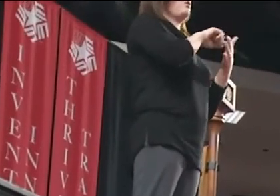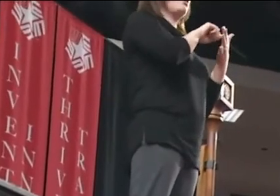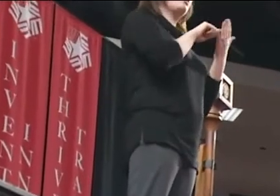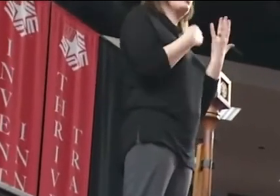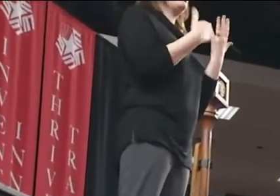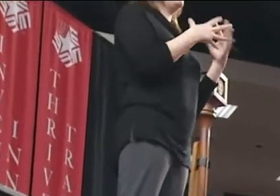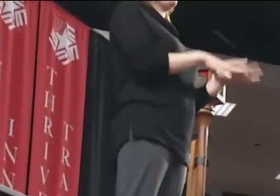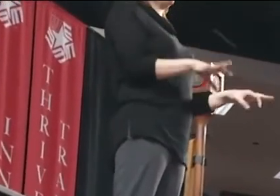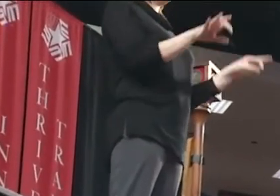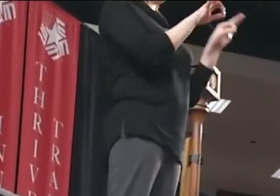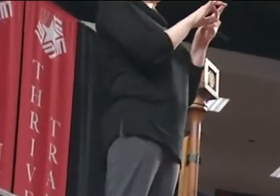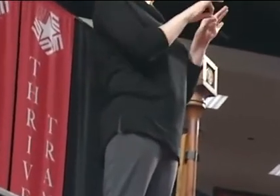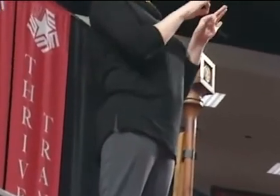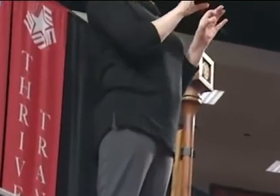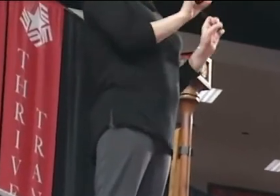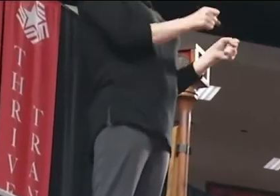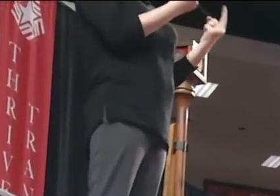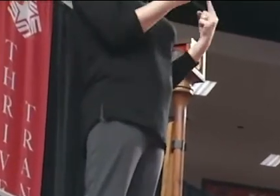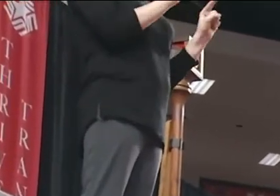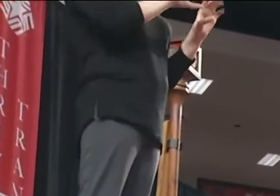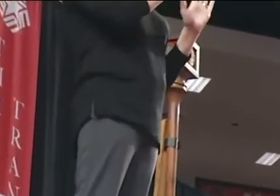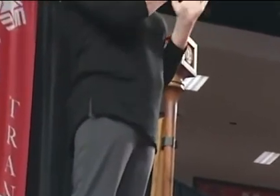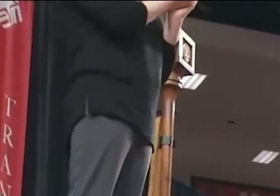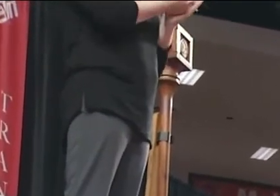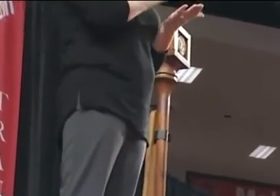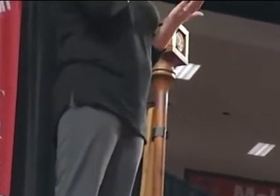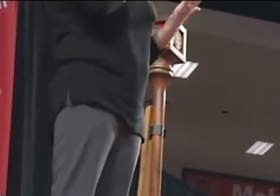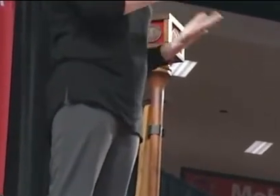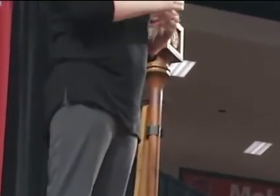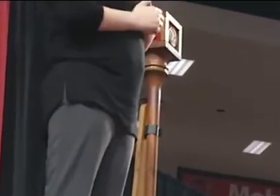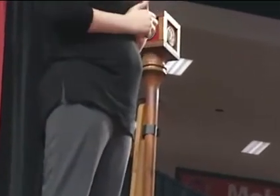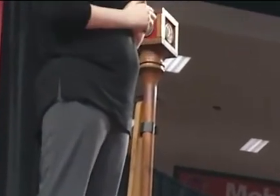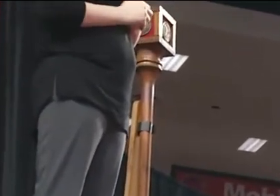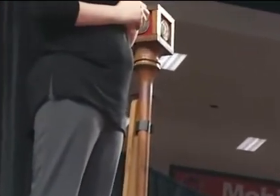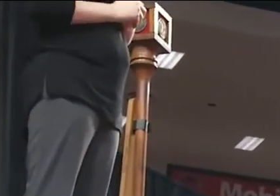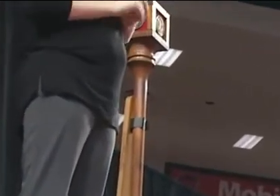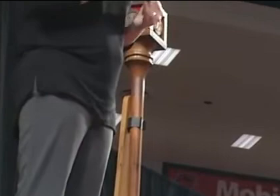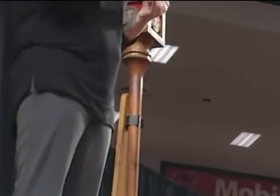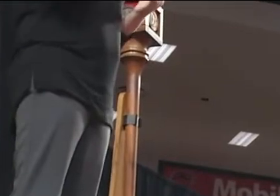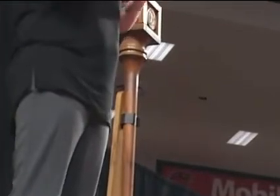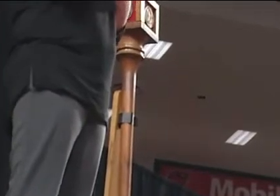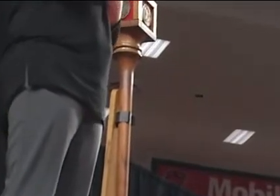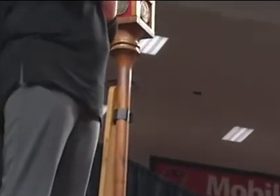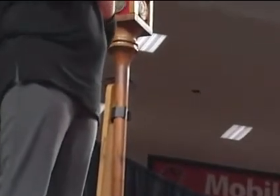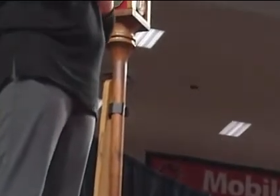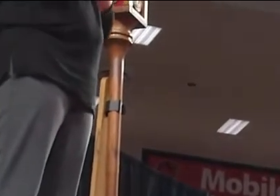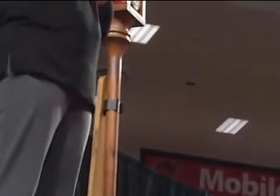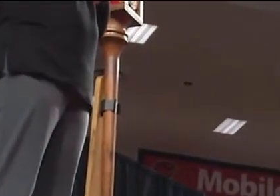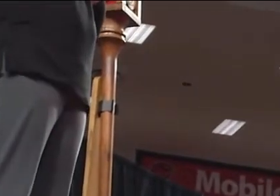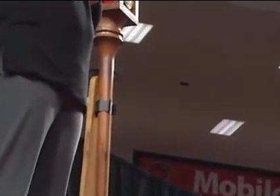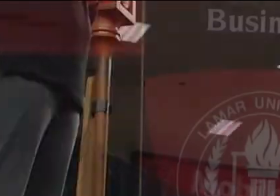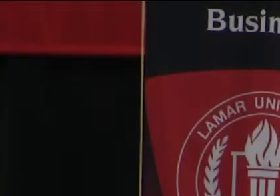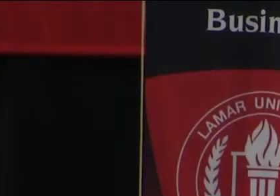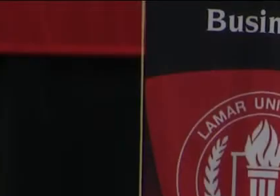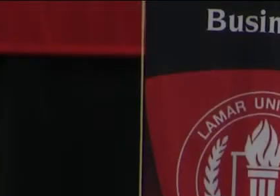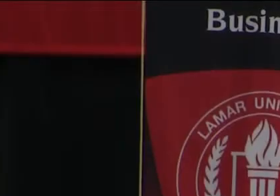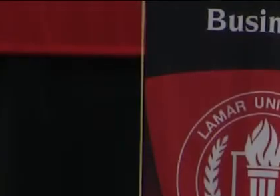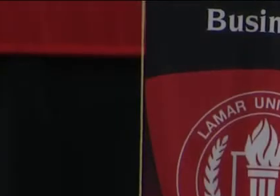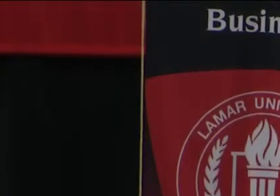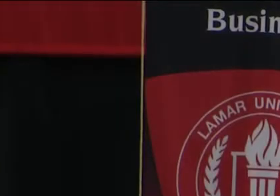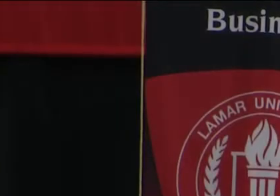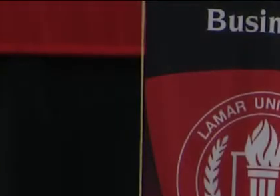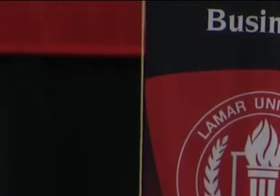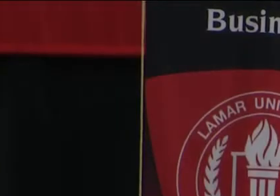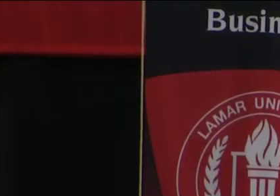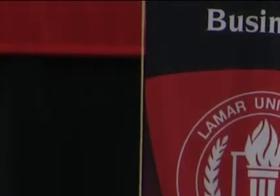that made all of this possible, and I'm so grateful for you. And lastly, to my mom and my dad, who supported me through 6.5